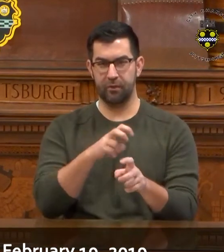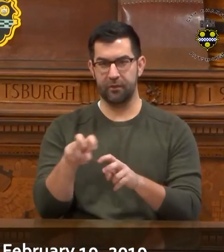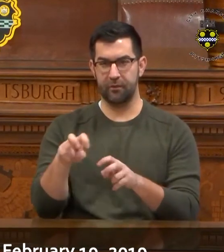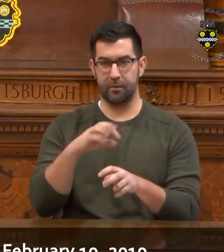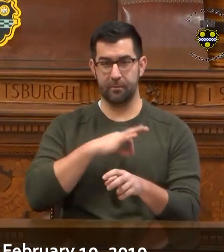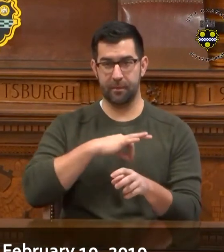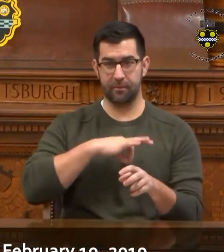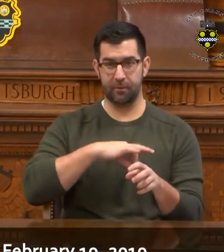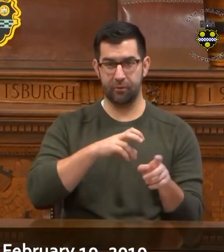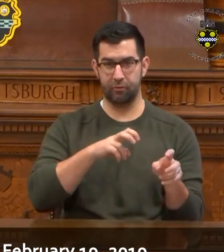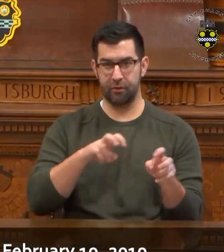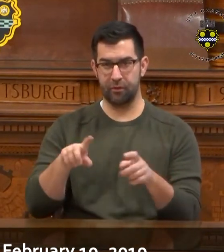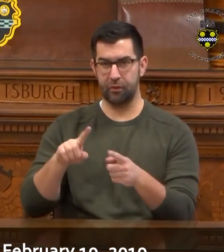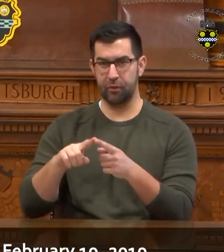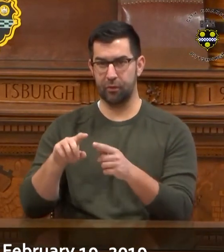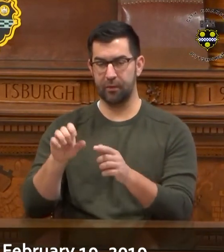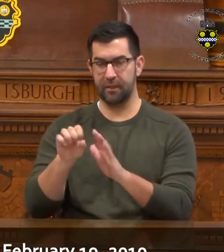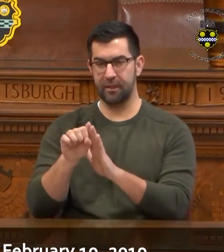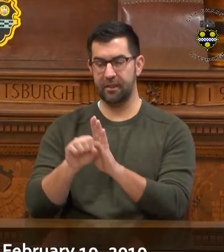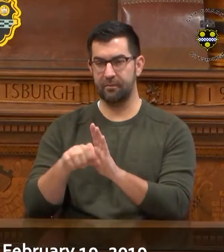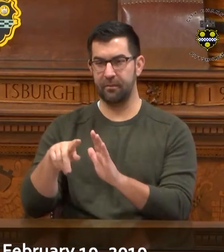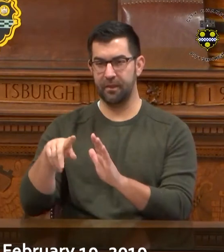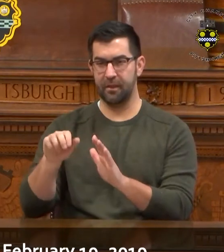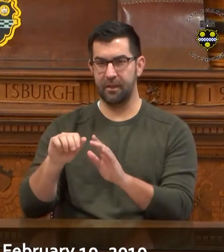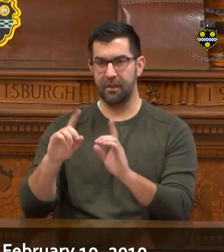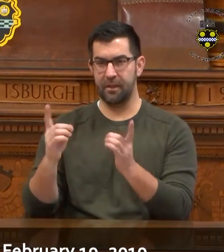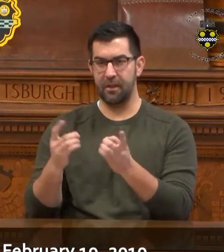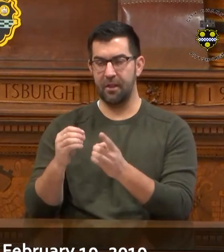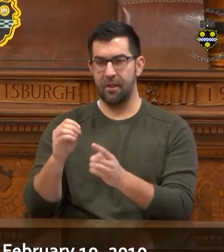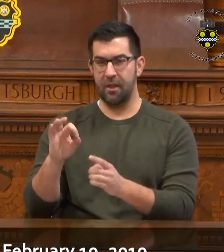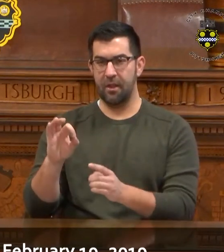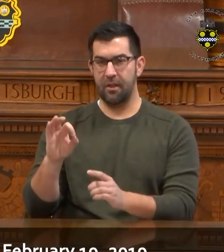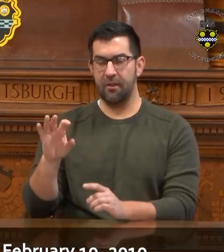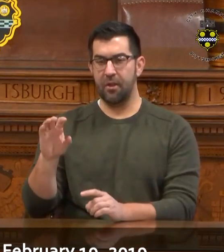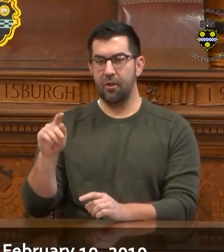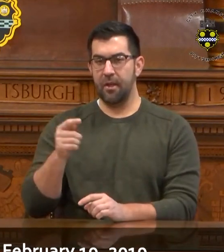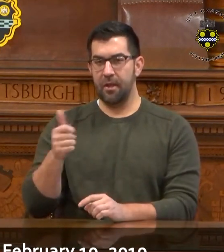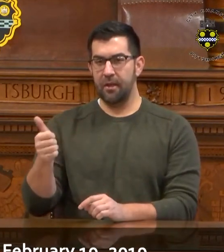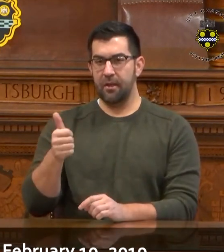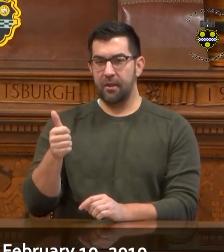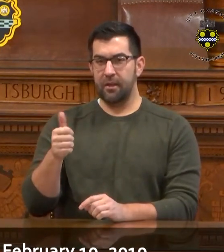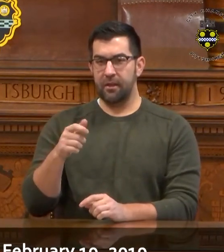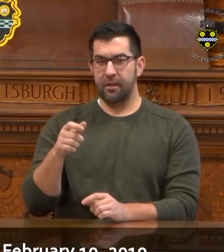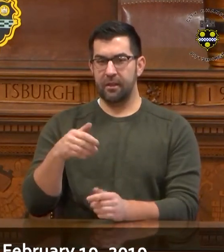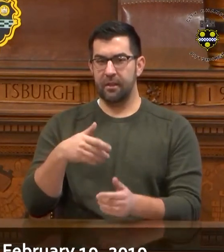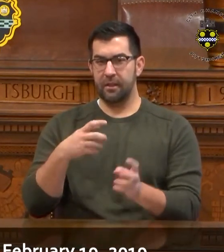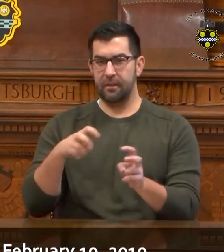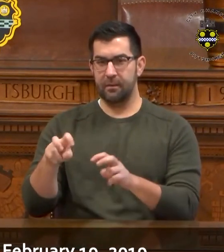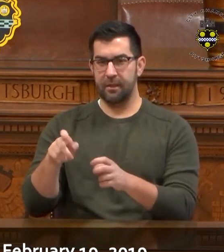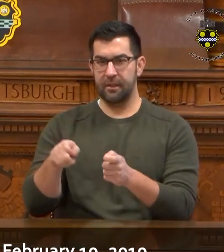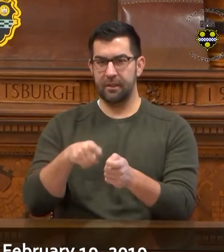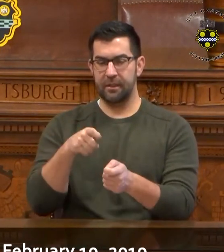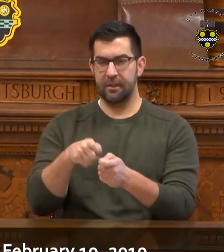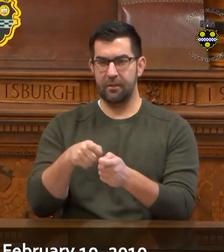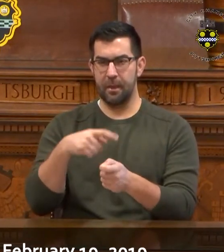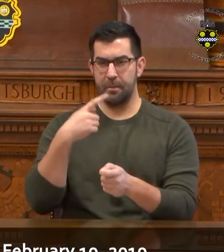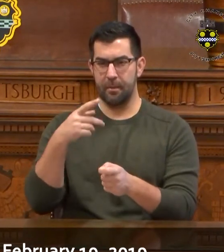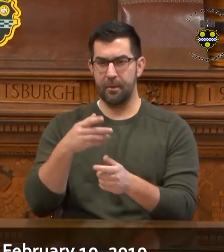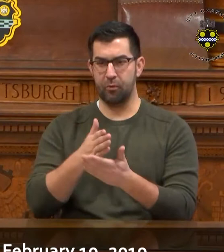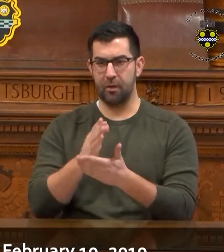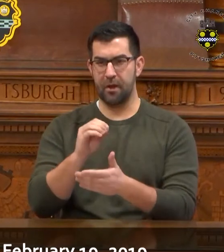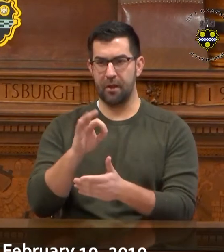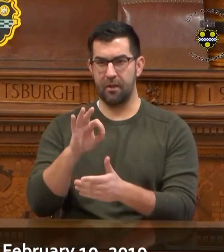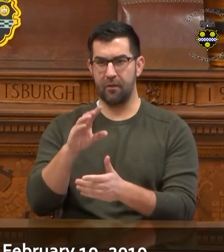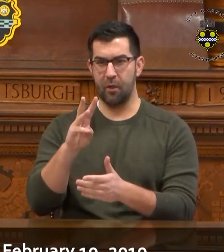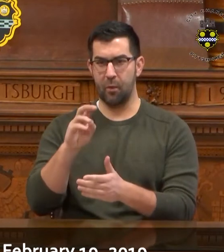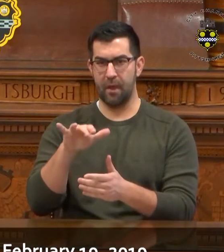of Pittsburgh to the Commonwealth of Pennsylvania Department of Transportation of certain public right-of-way,